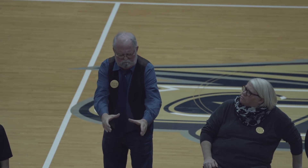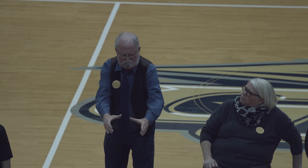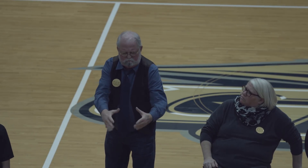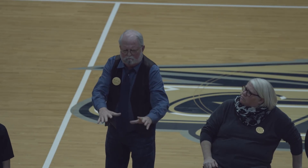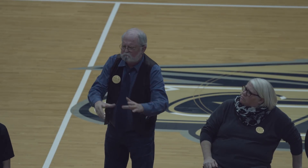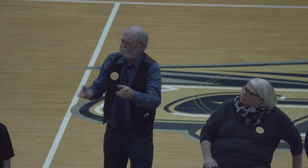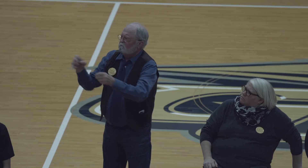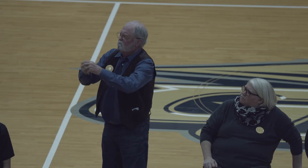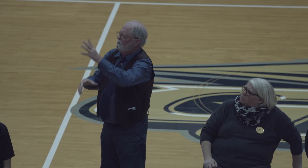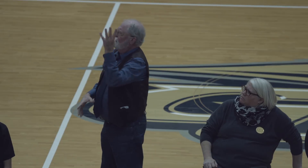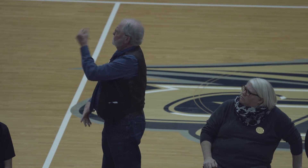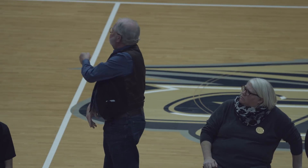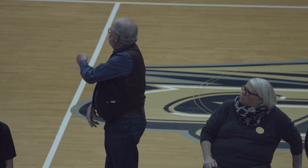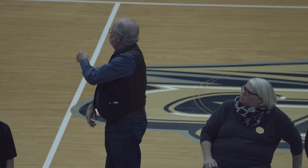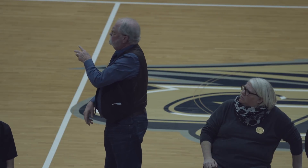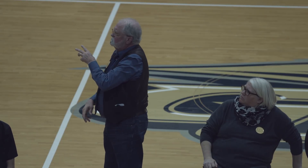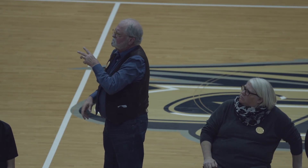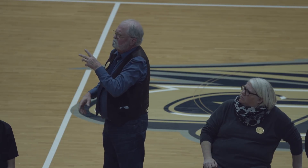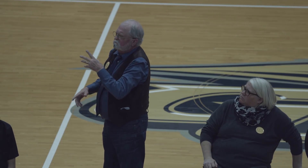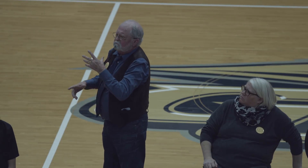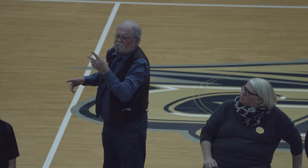And as we drove up to campus,